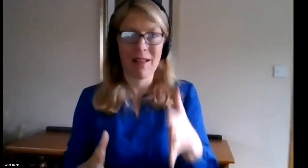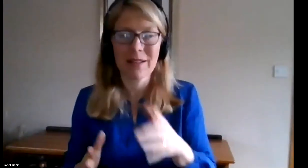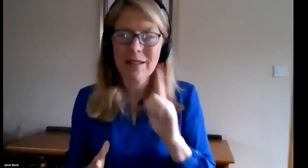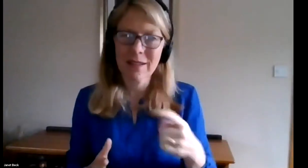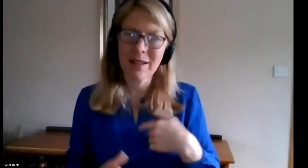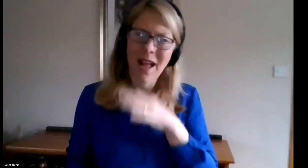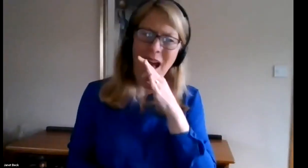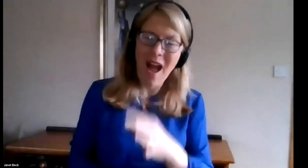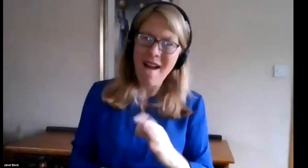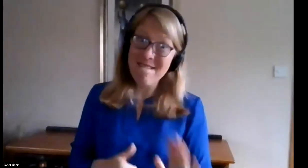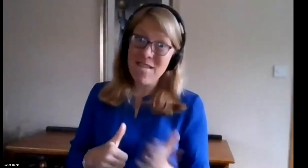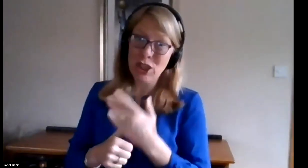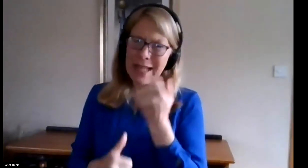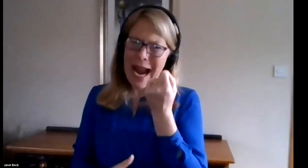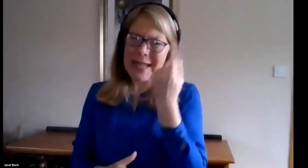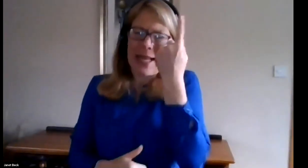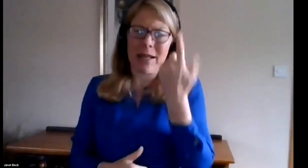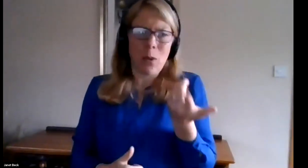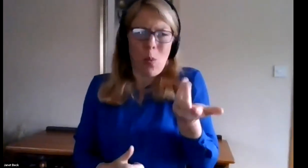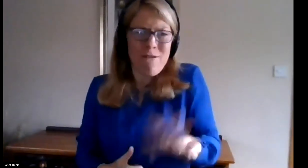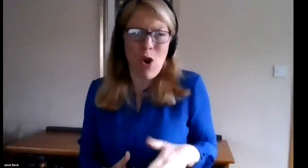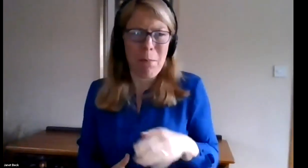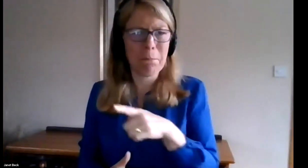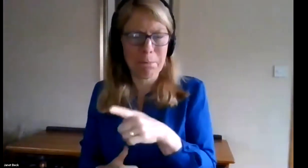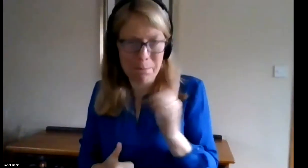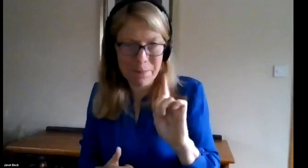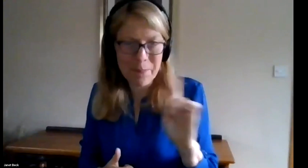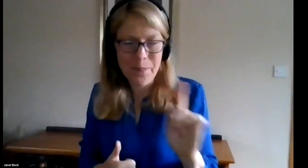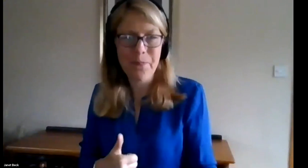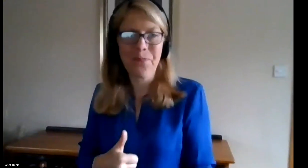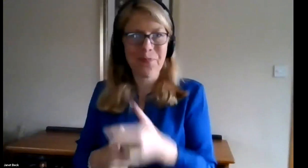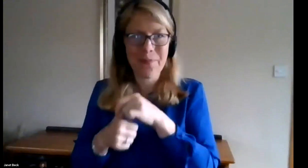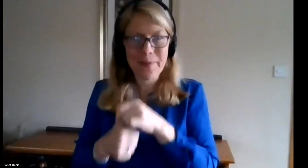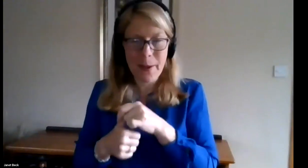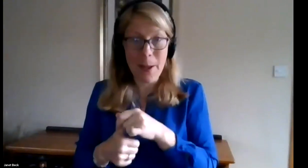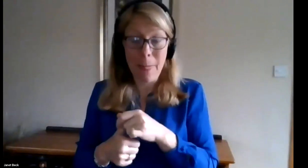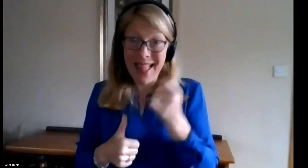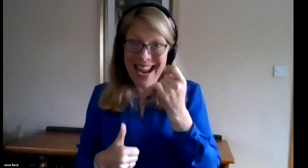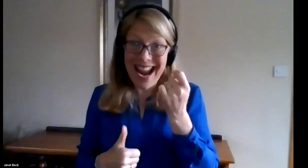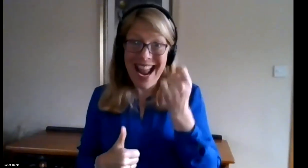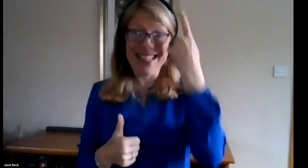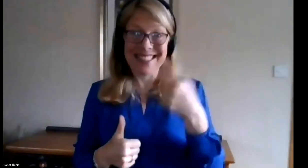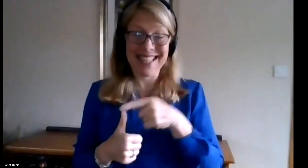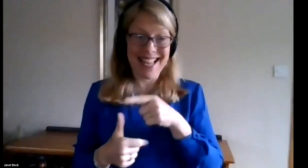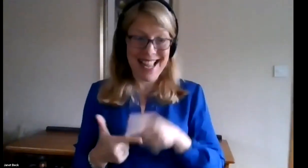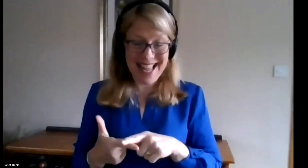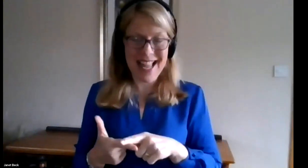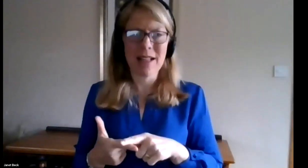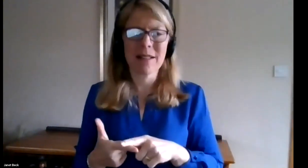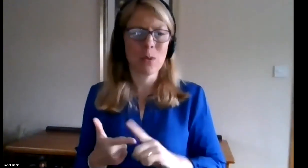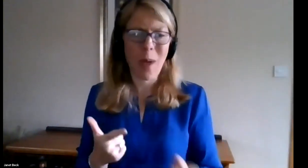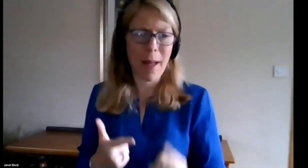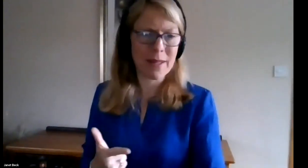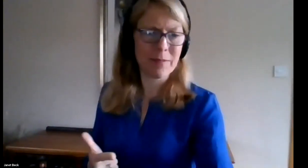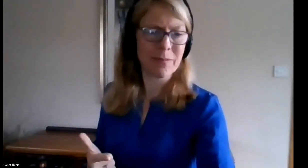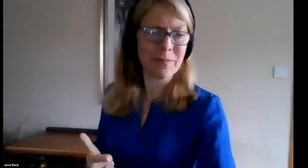original idea of your research? And how did this idea transformed, and how many times did